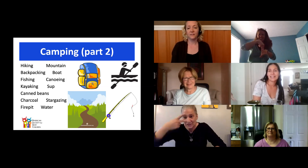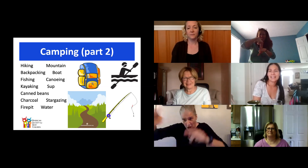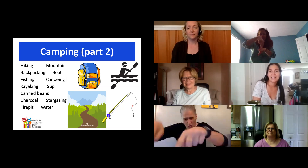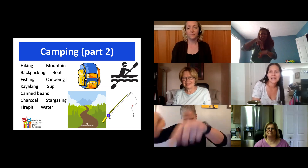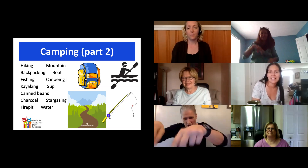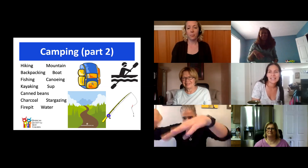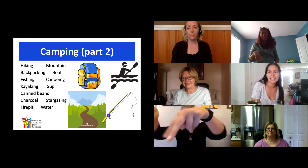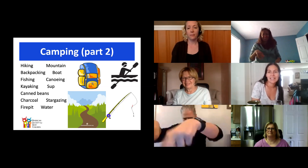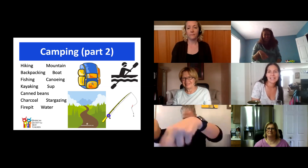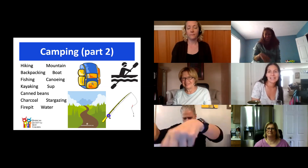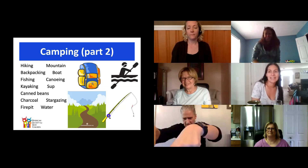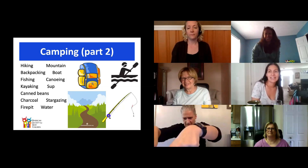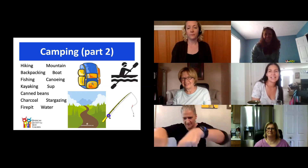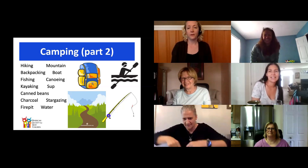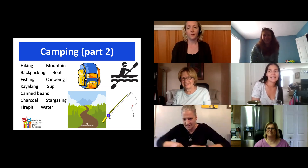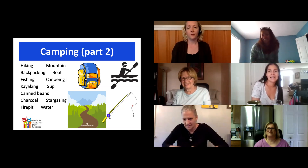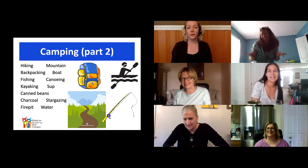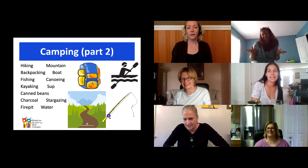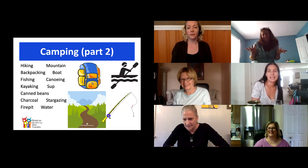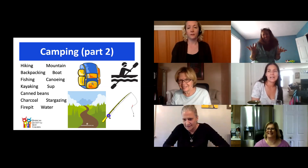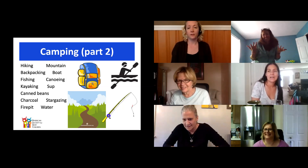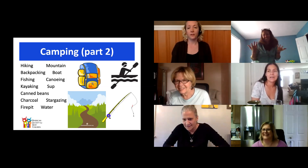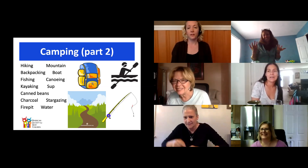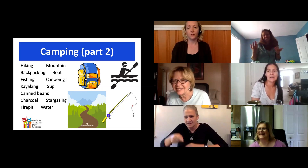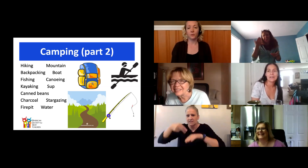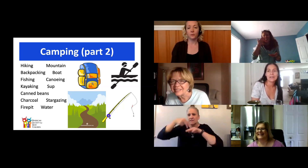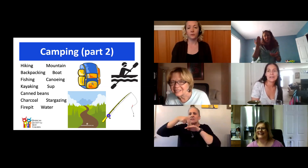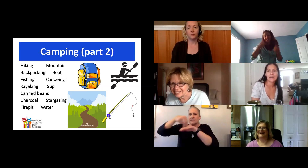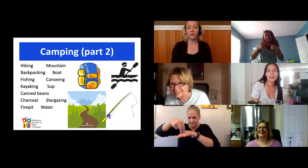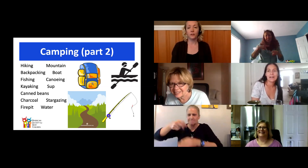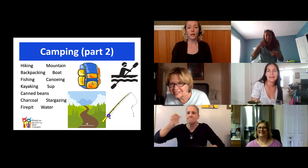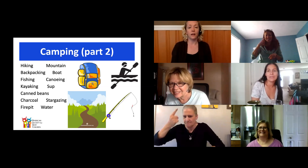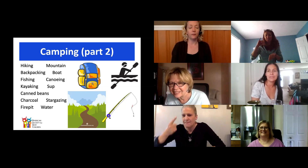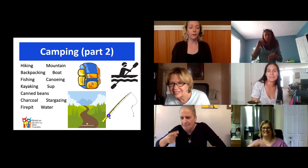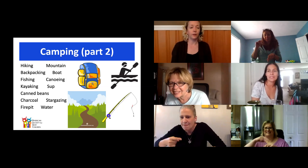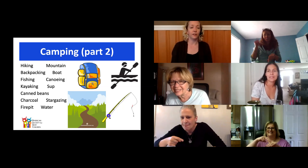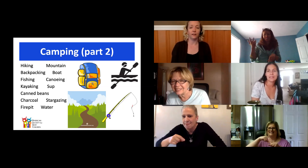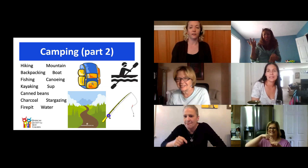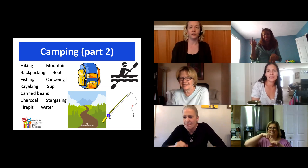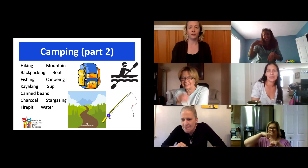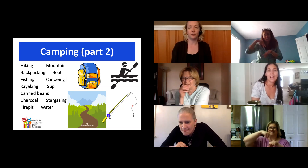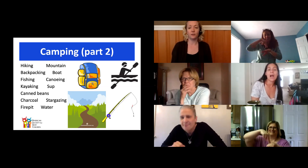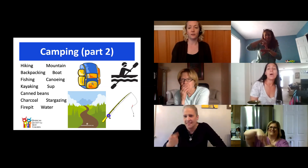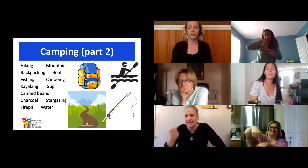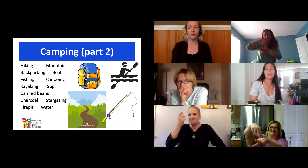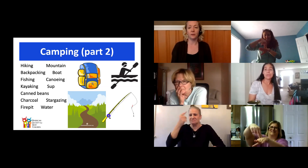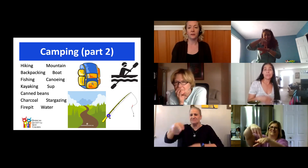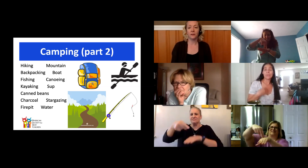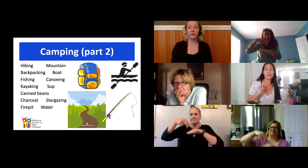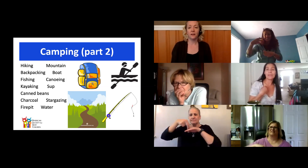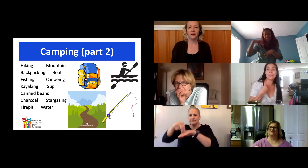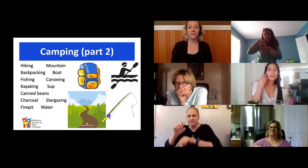Okay, look at you. Look at Jen. Everybody look at Jen, because Jen knows what she's talking about. A sup. It's like one of those